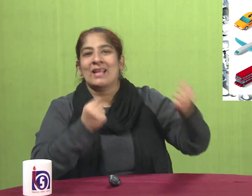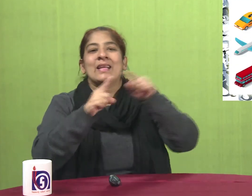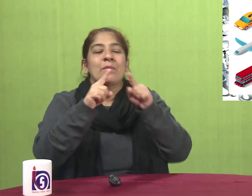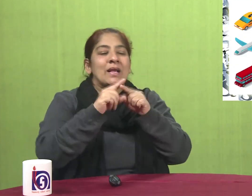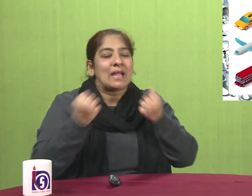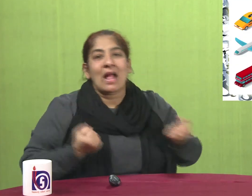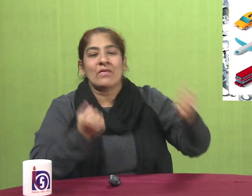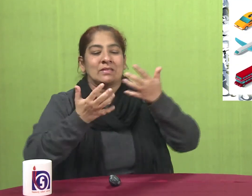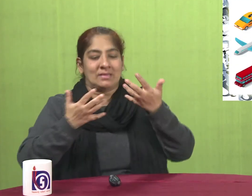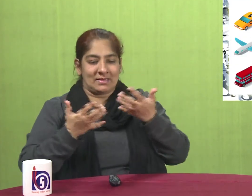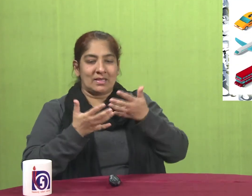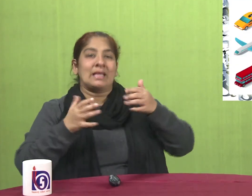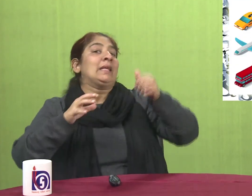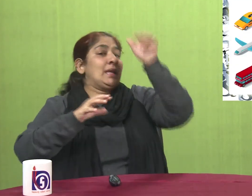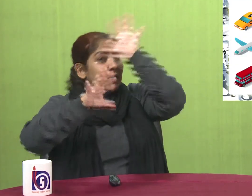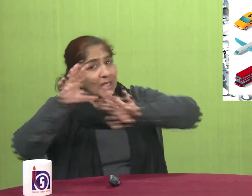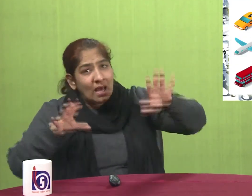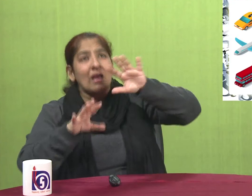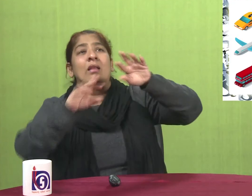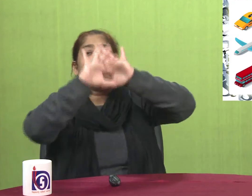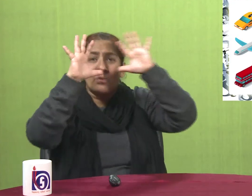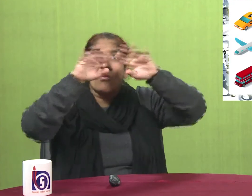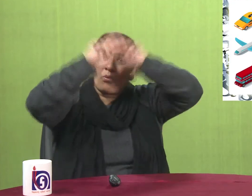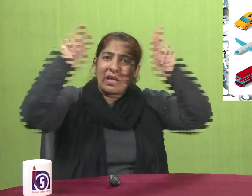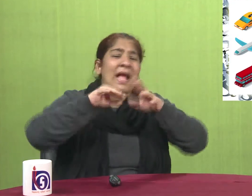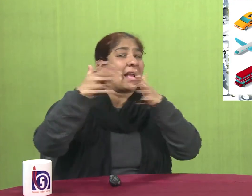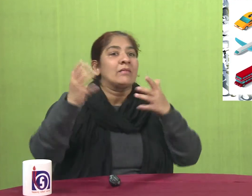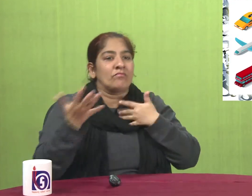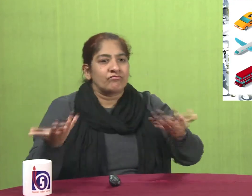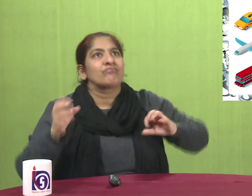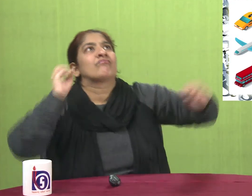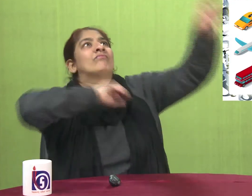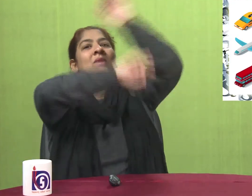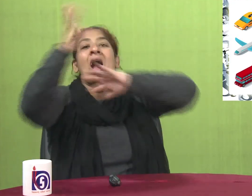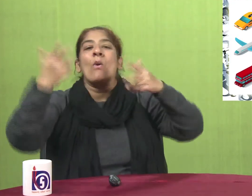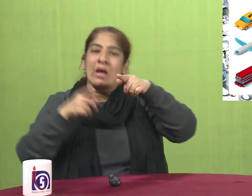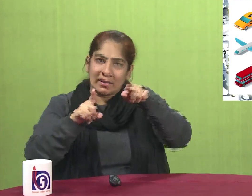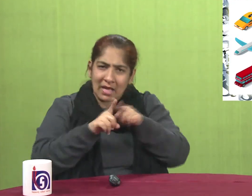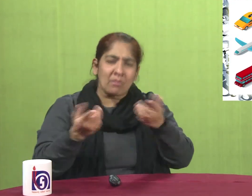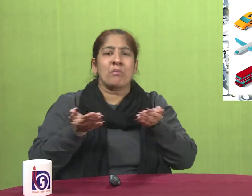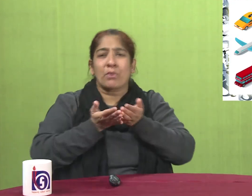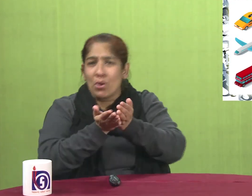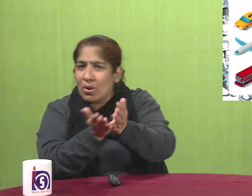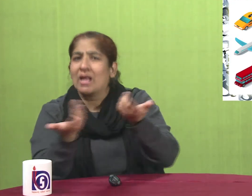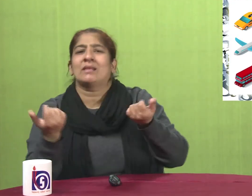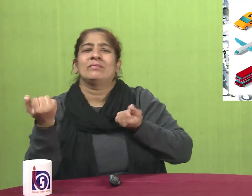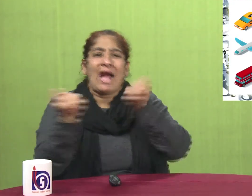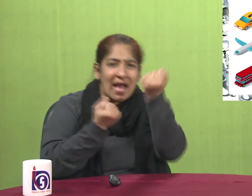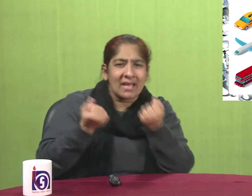Then comes transportation. So what is transportation? Transportation is the source or the medium that is